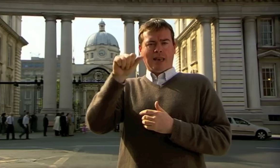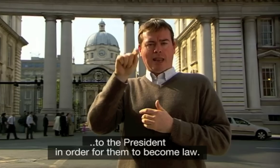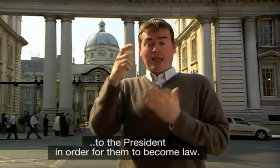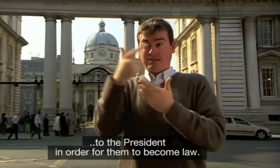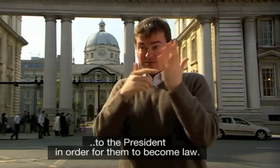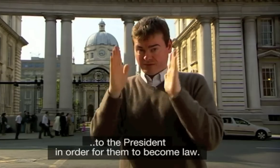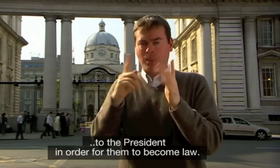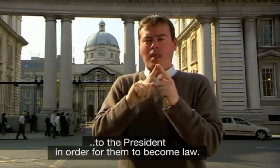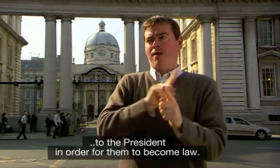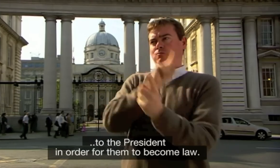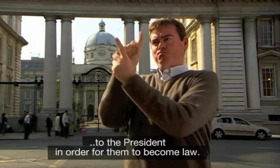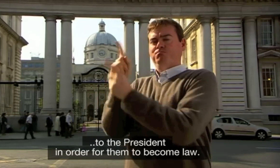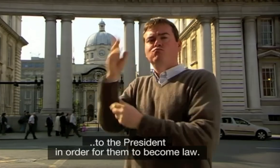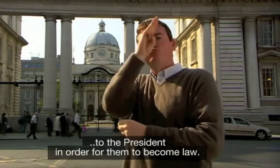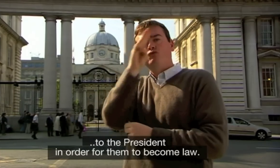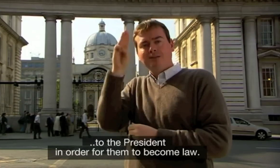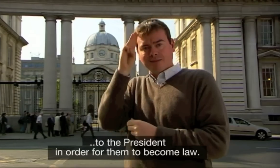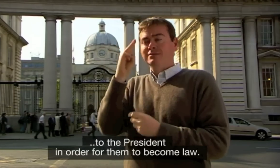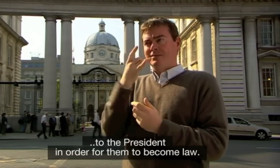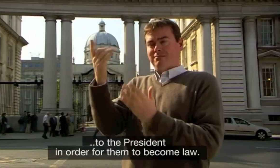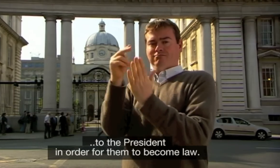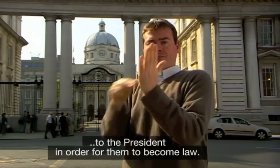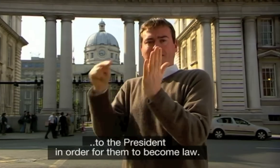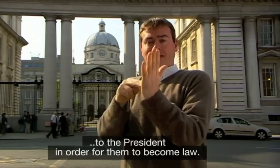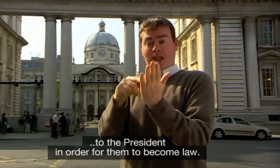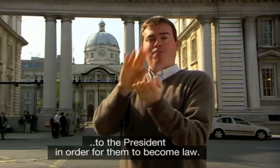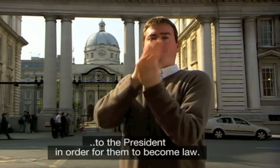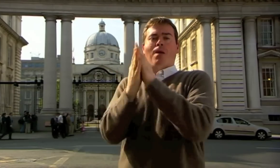to the President in order for them to become law.